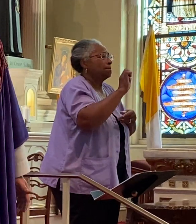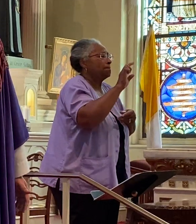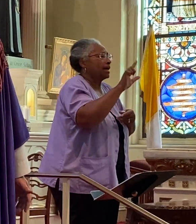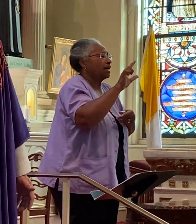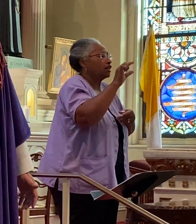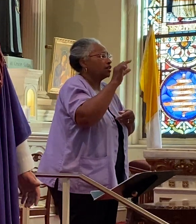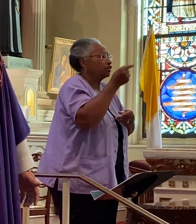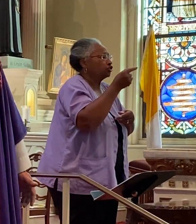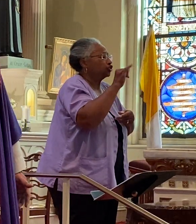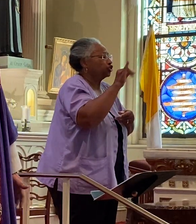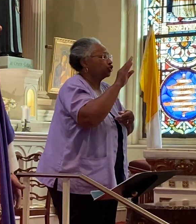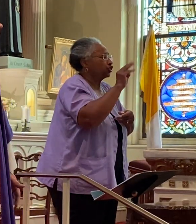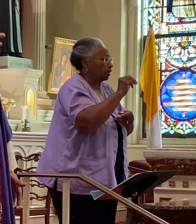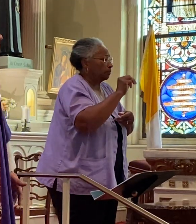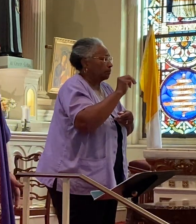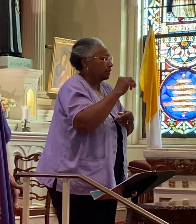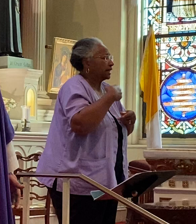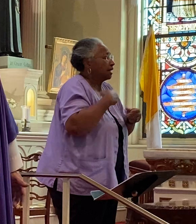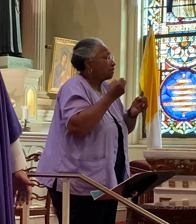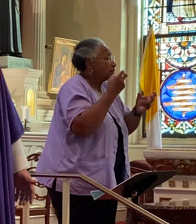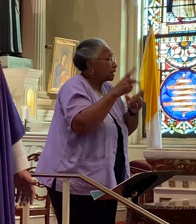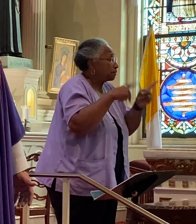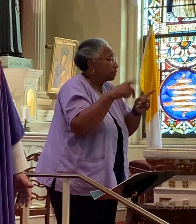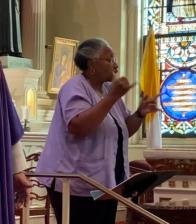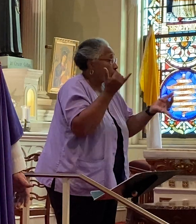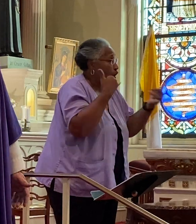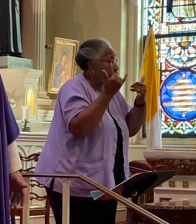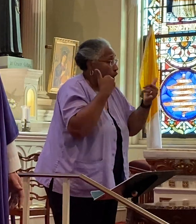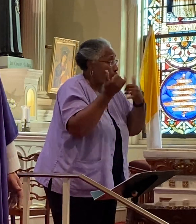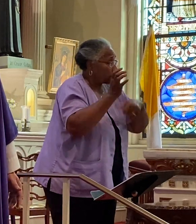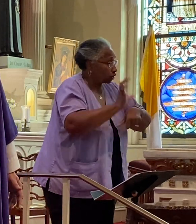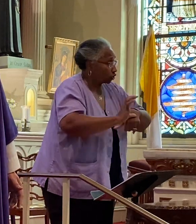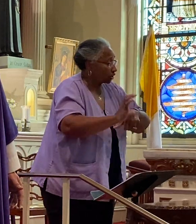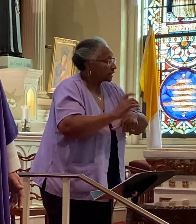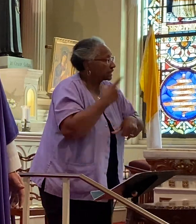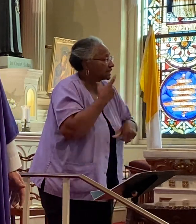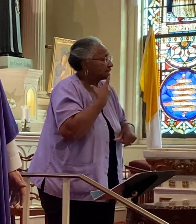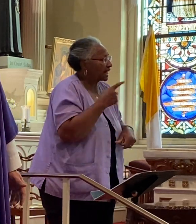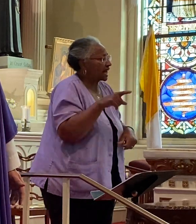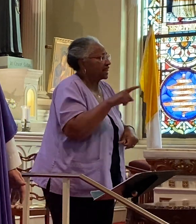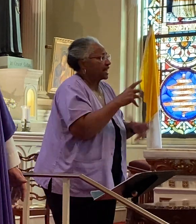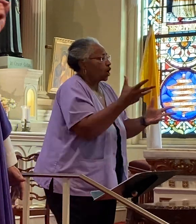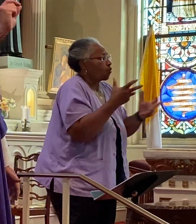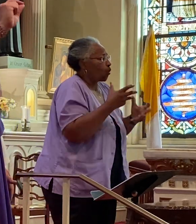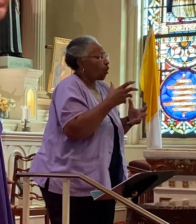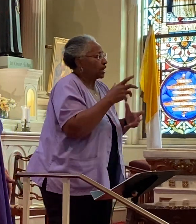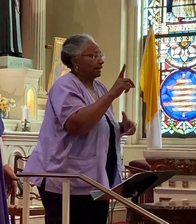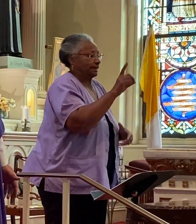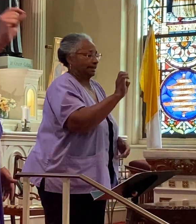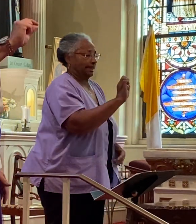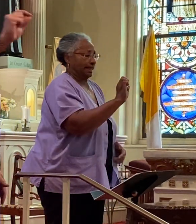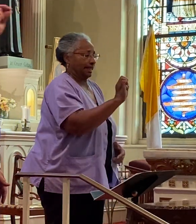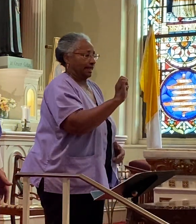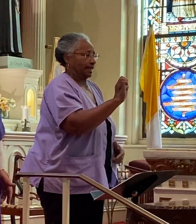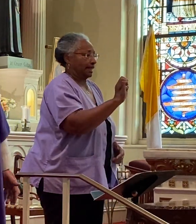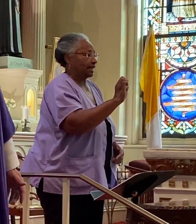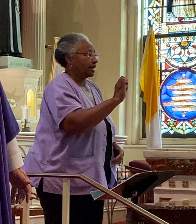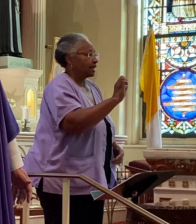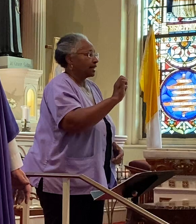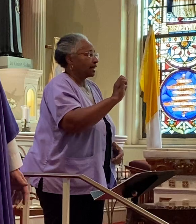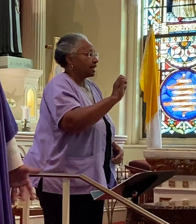Catholic churches, saying that they want to be de-baptized. They want to be scratched out of their